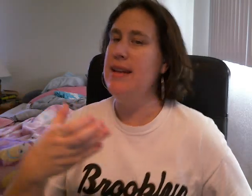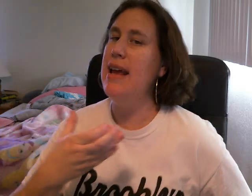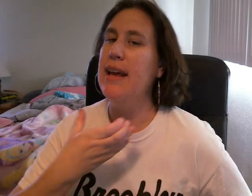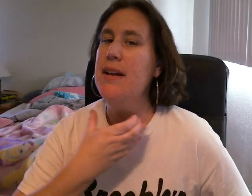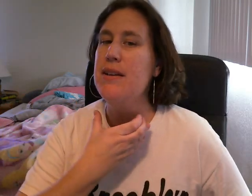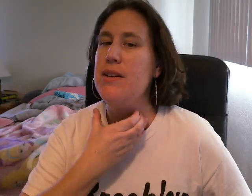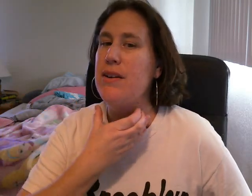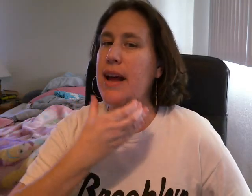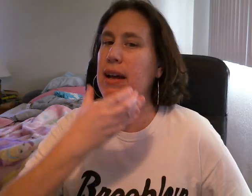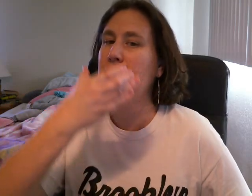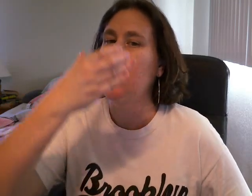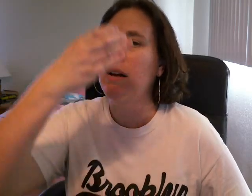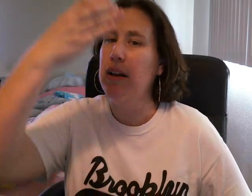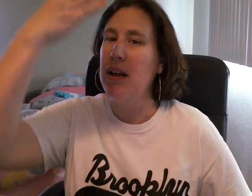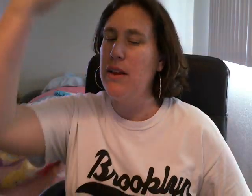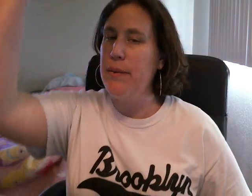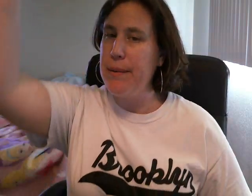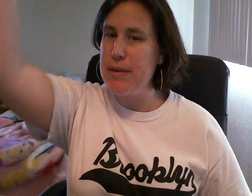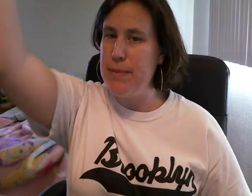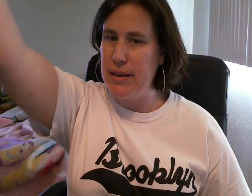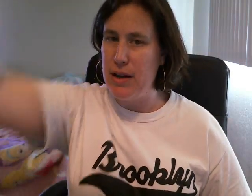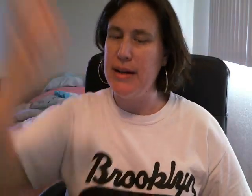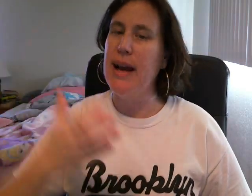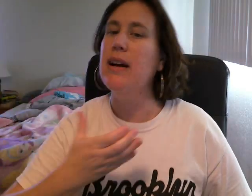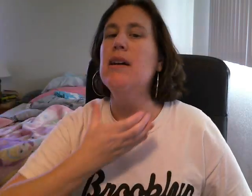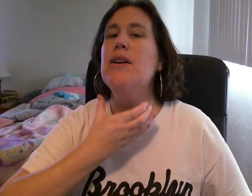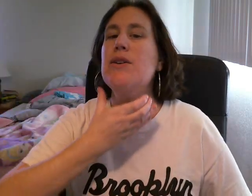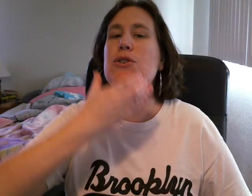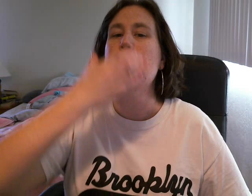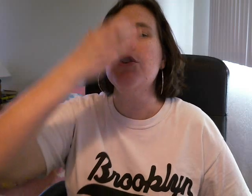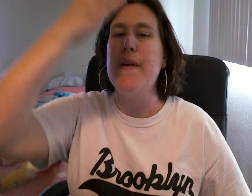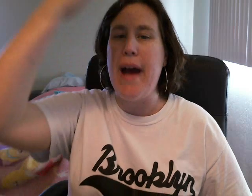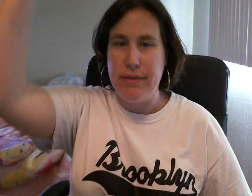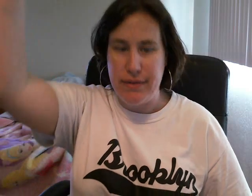a C hand to your neck, all the way up to make the long neck. Giraffe.